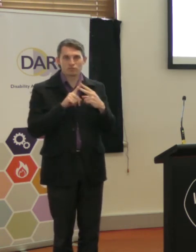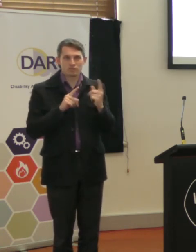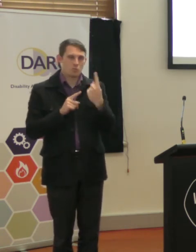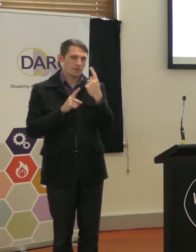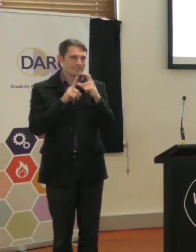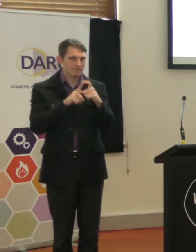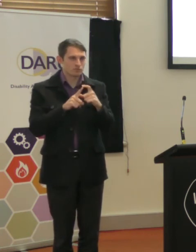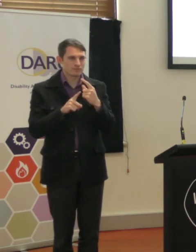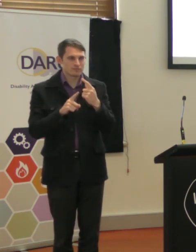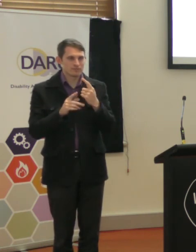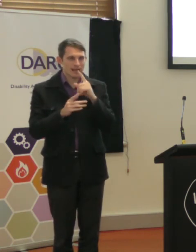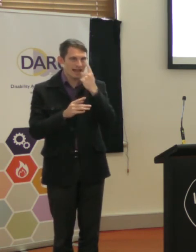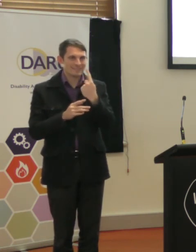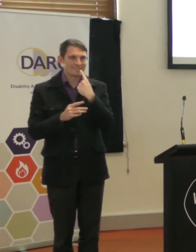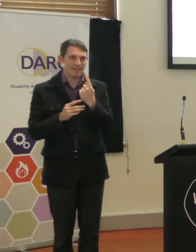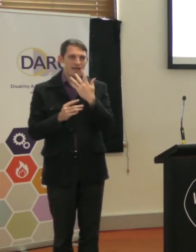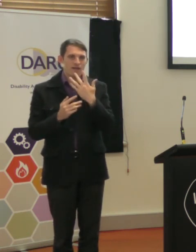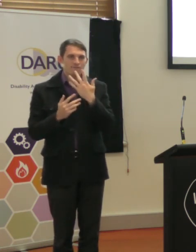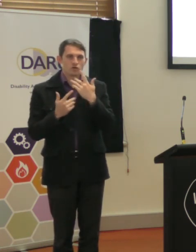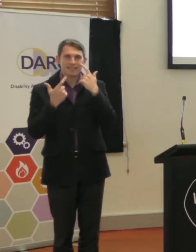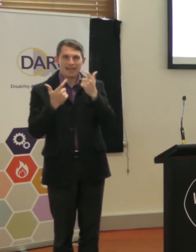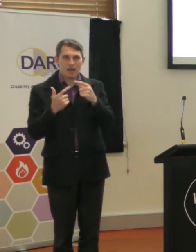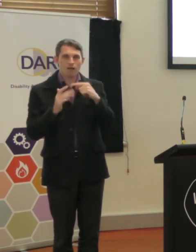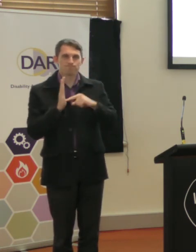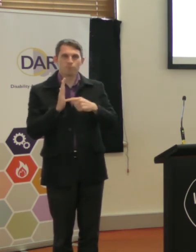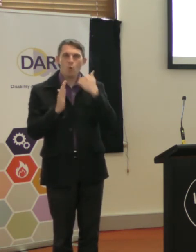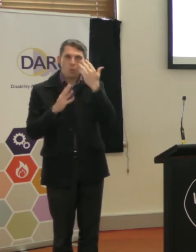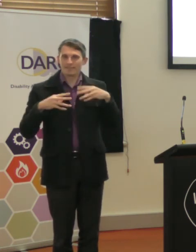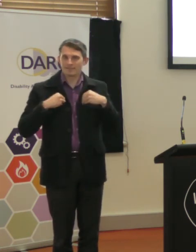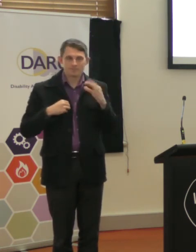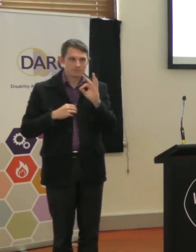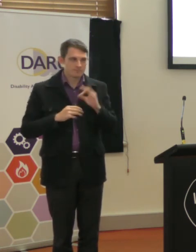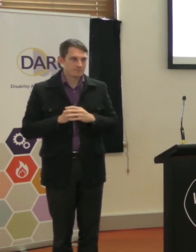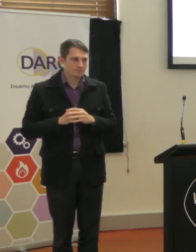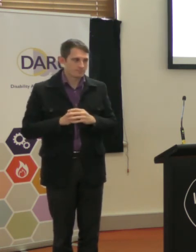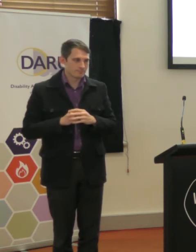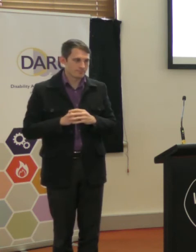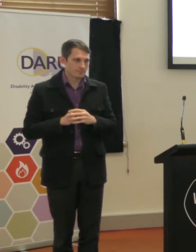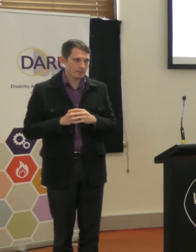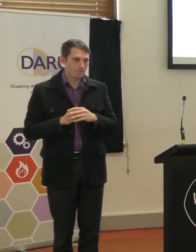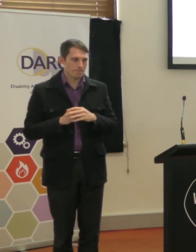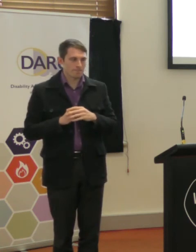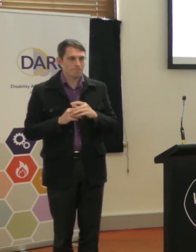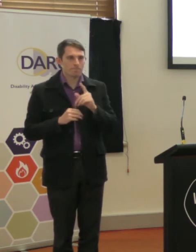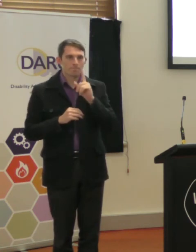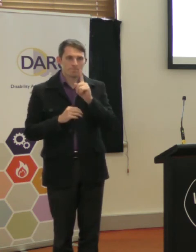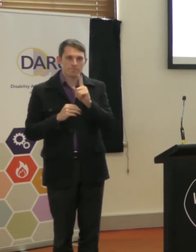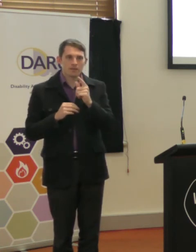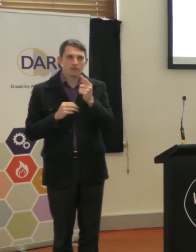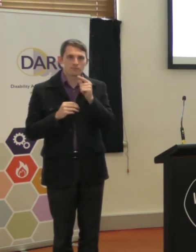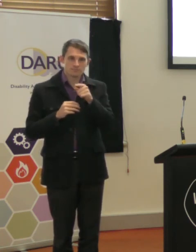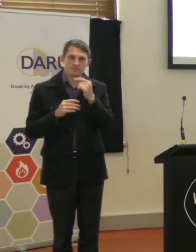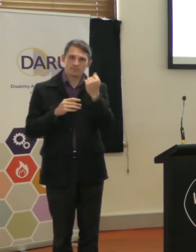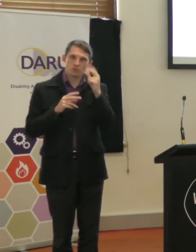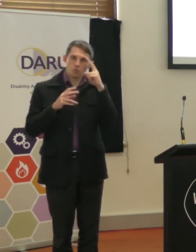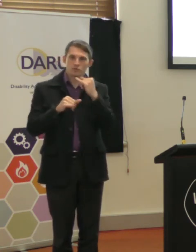saying foster care is always in, but but like state wardship is a relevant institution for the purposes of the redress scheme.